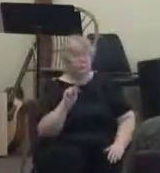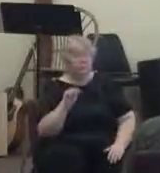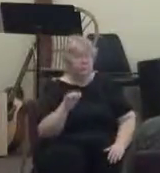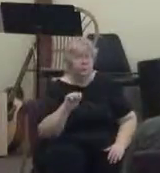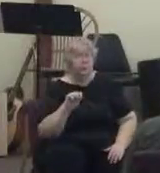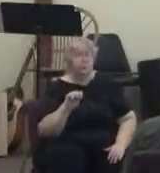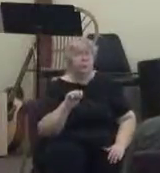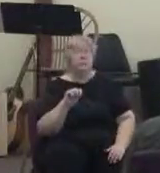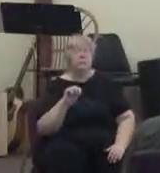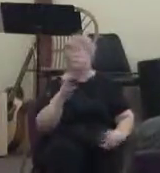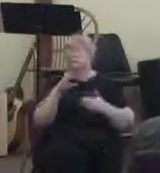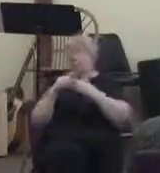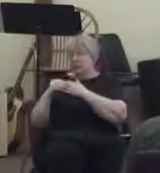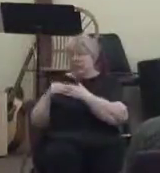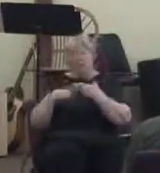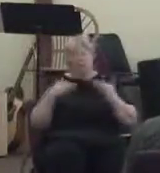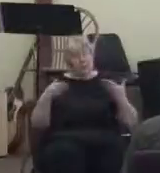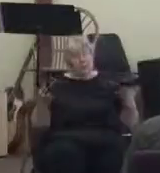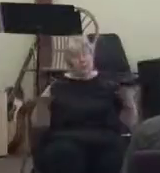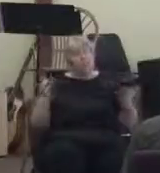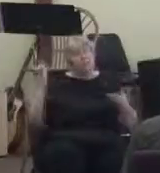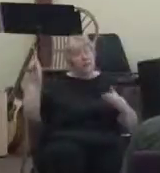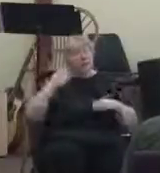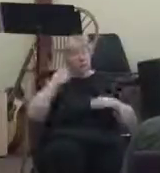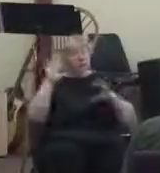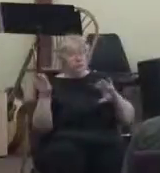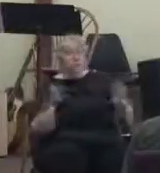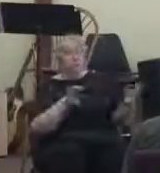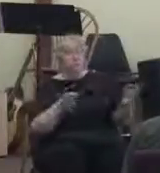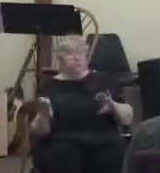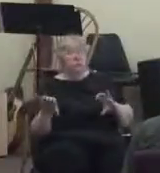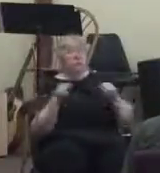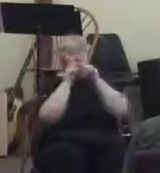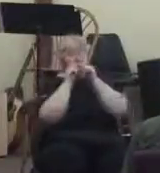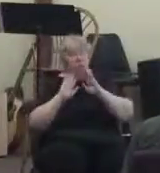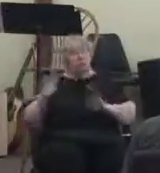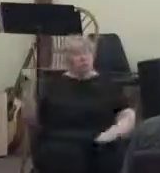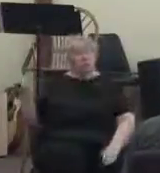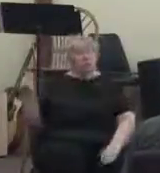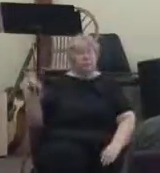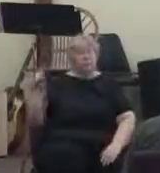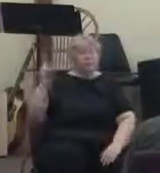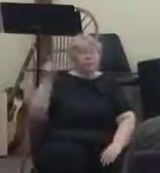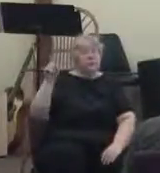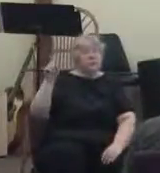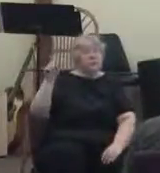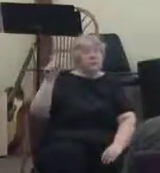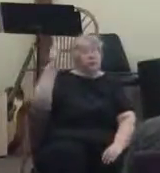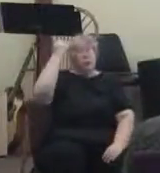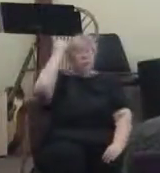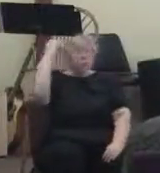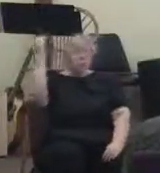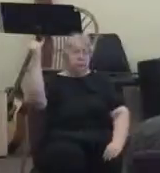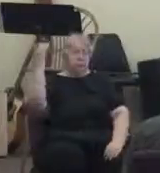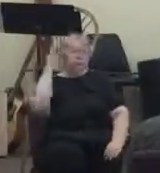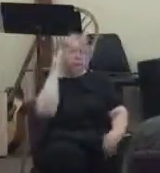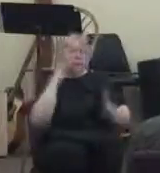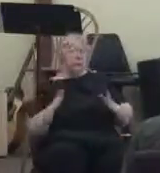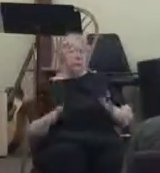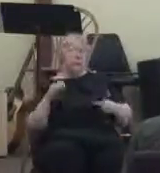guide you in what you do, and we're going to bless him. Can you imagine being a pastor in a foreign